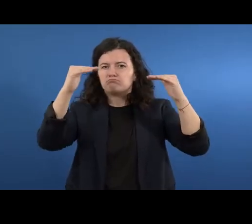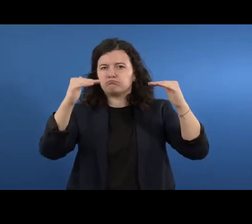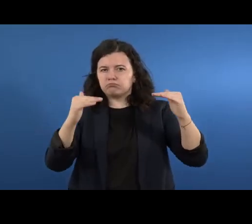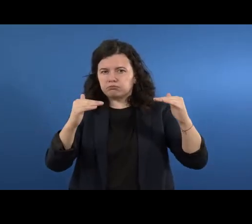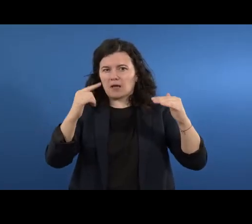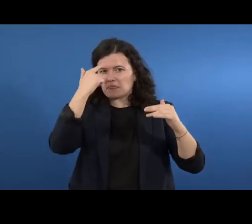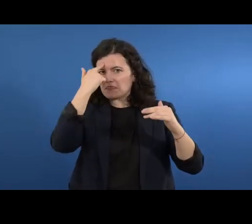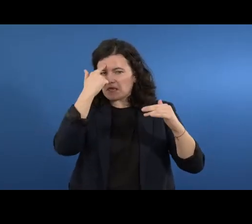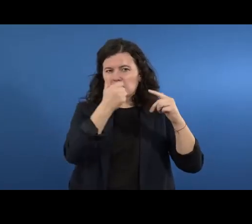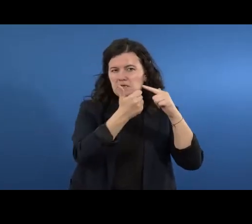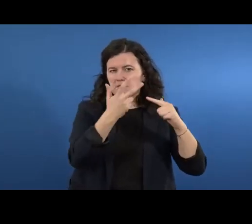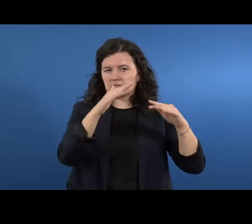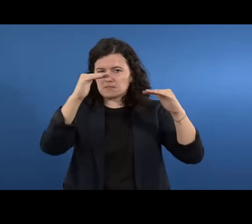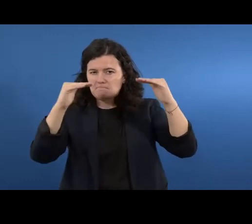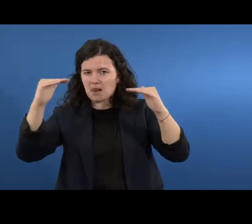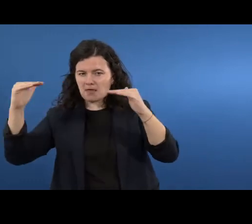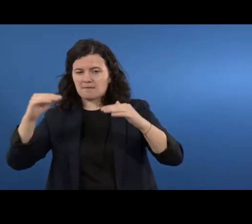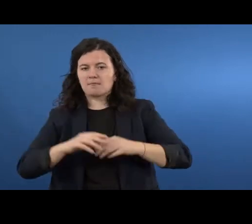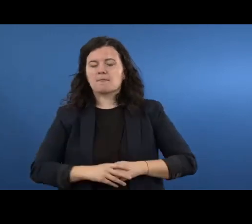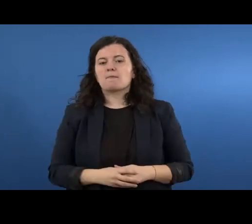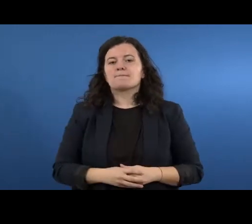result than the previous question, although we see that